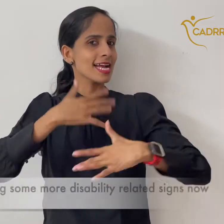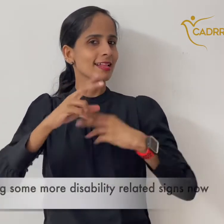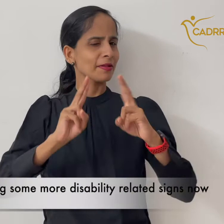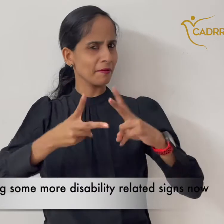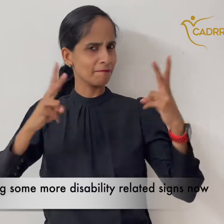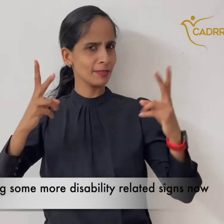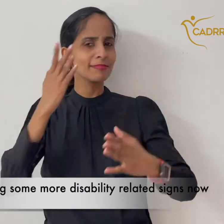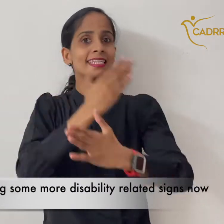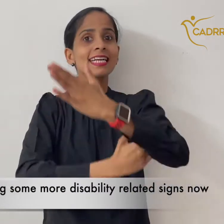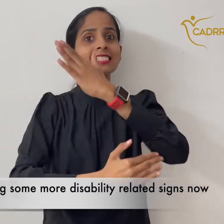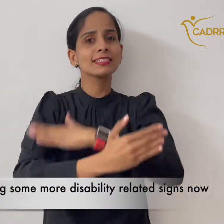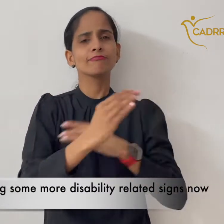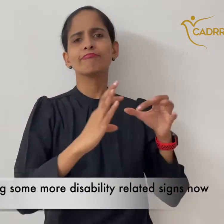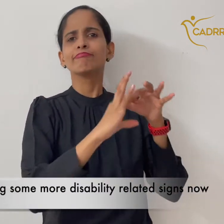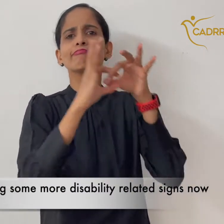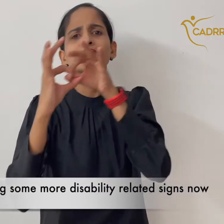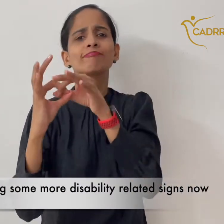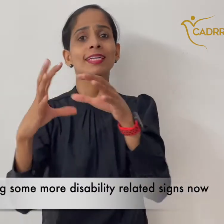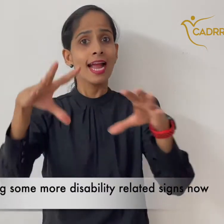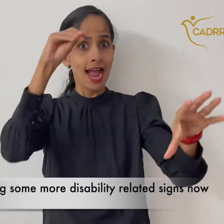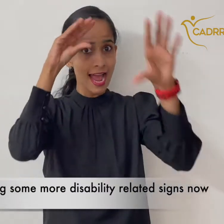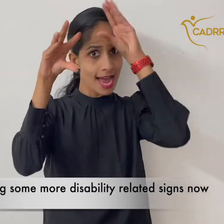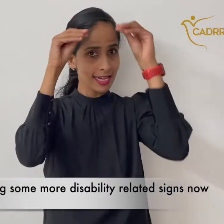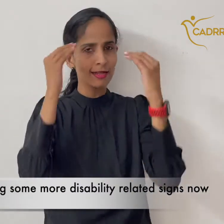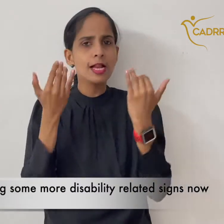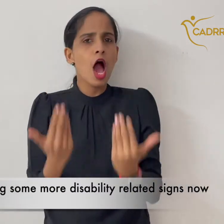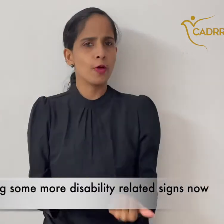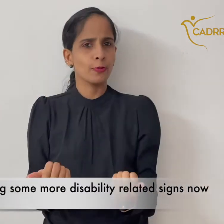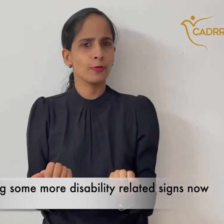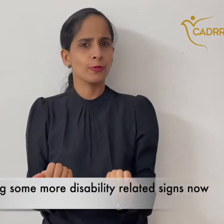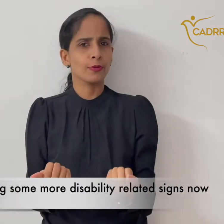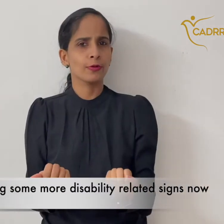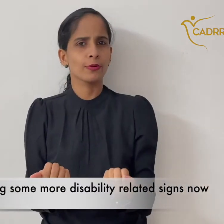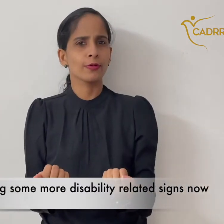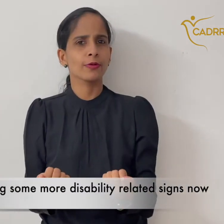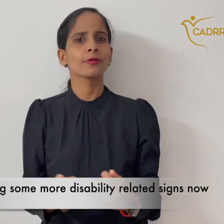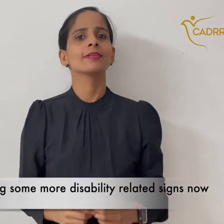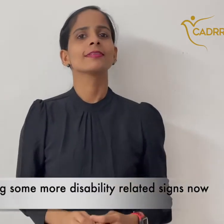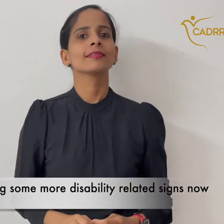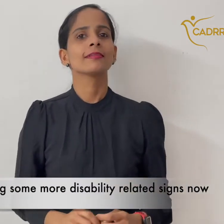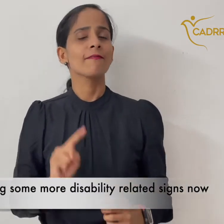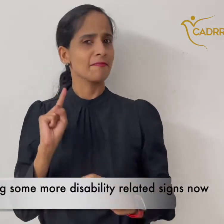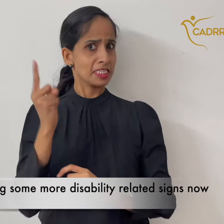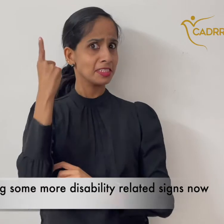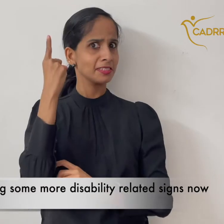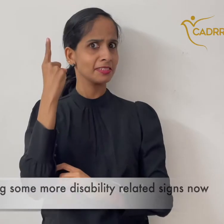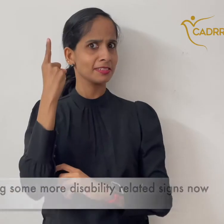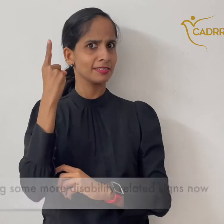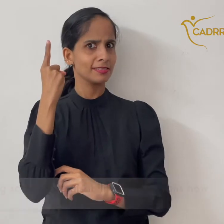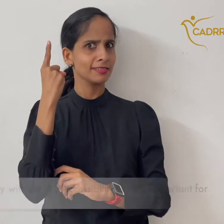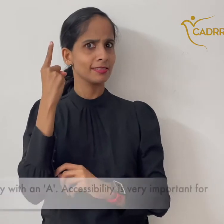We will be learning some more disability related science now. The first